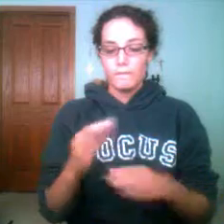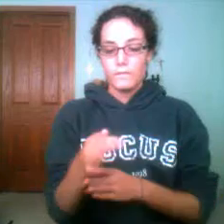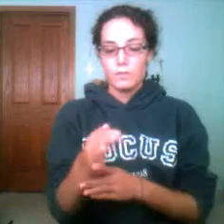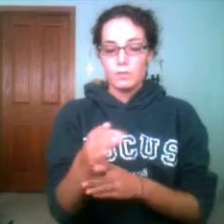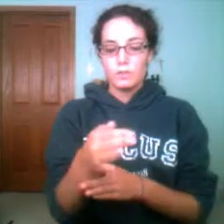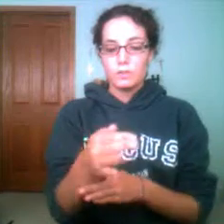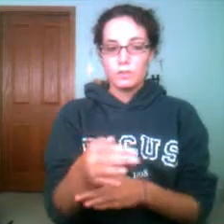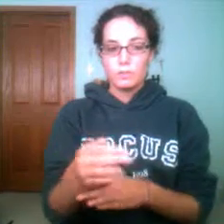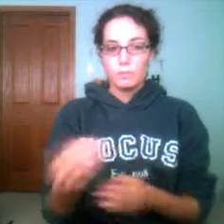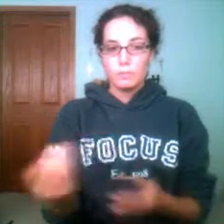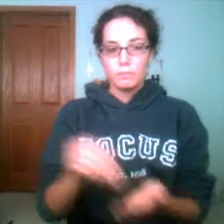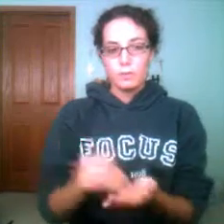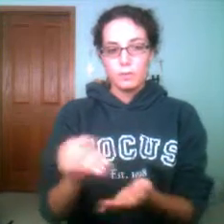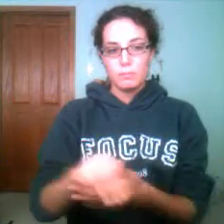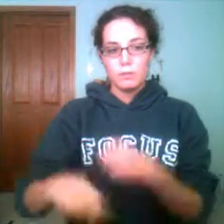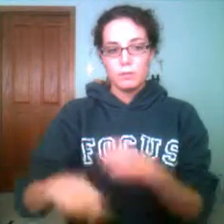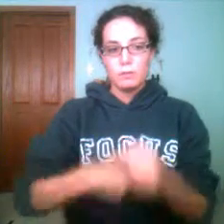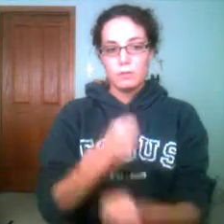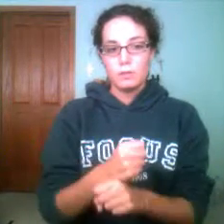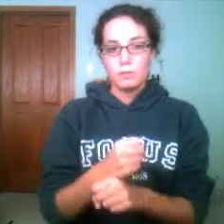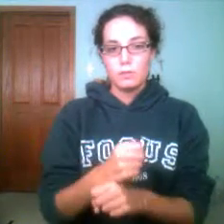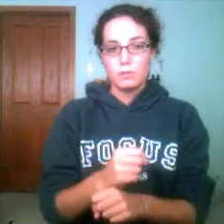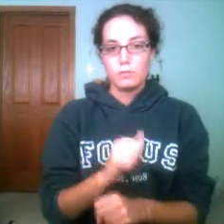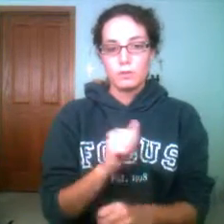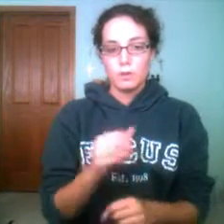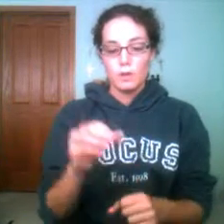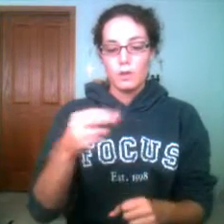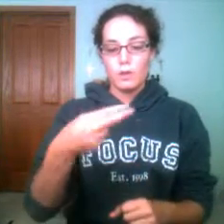Over millions of years, the bone rots away, leaving a hollow mold.